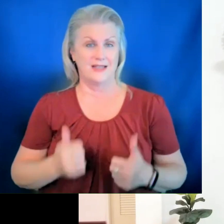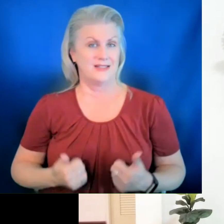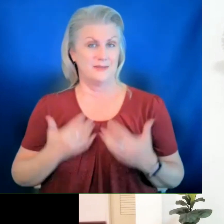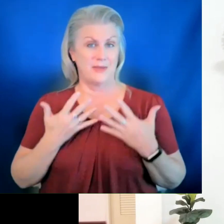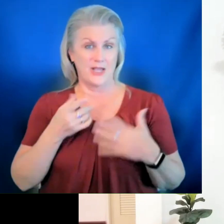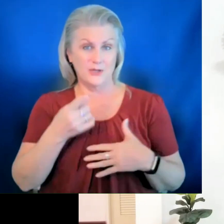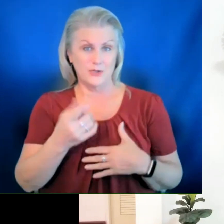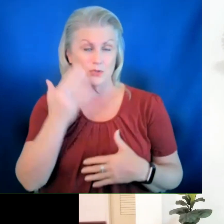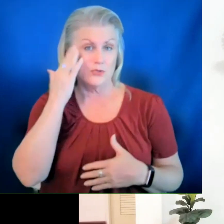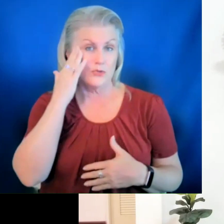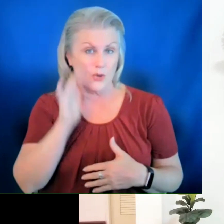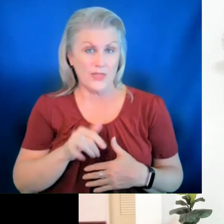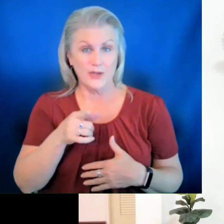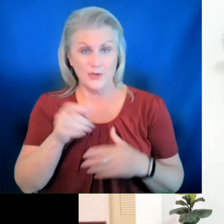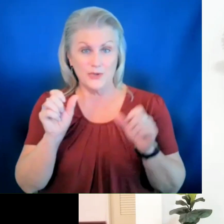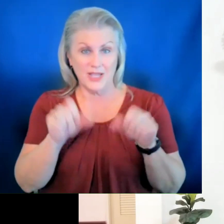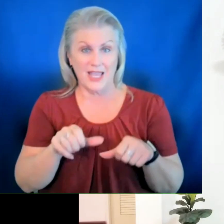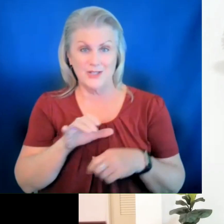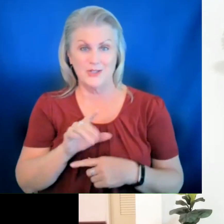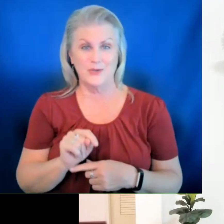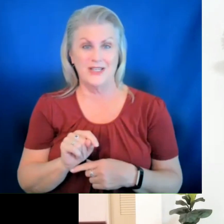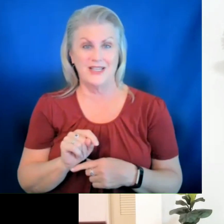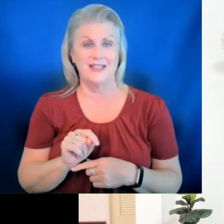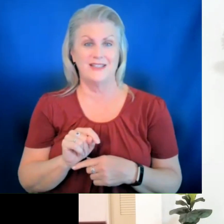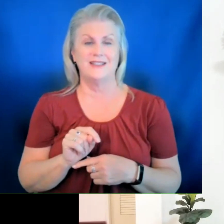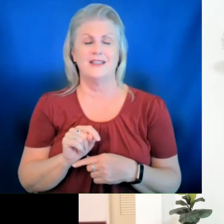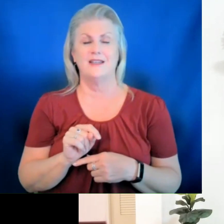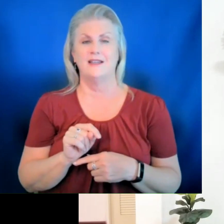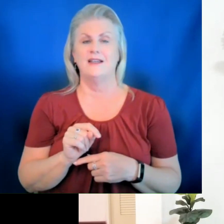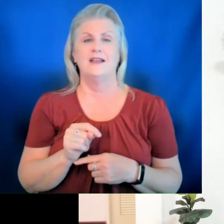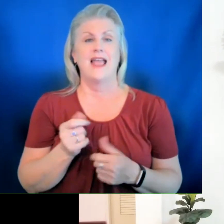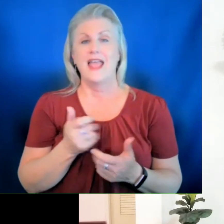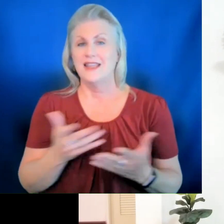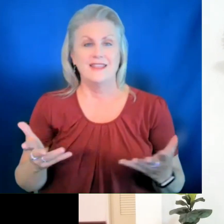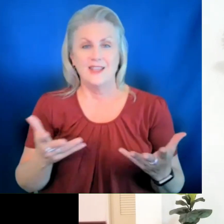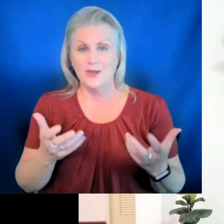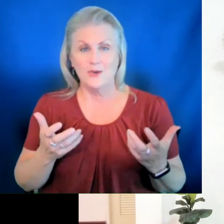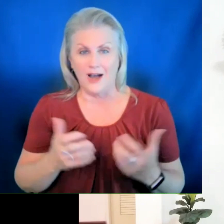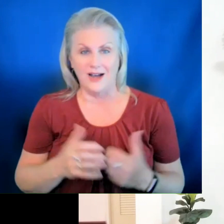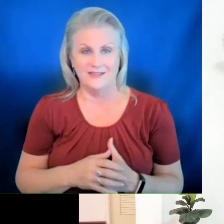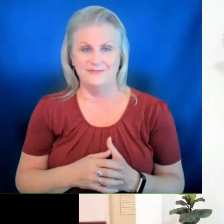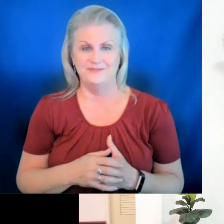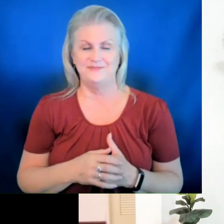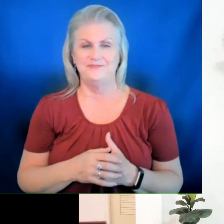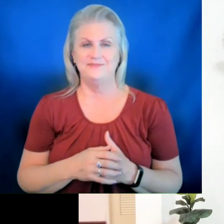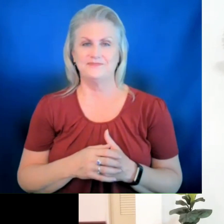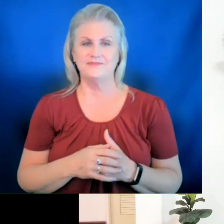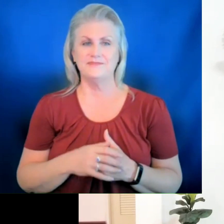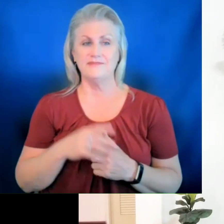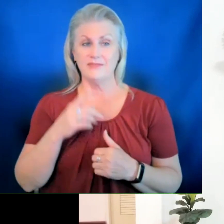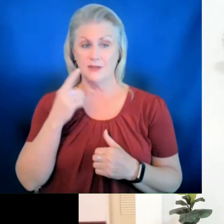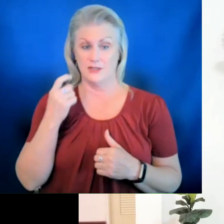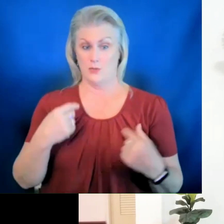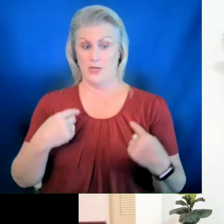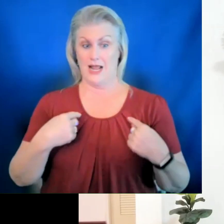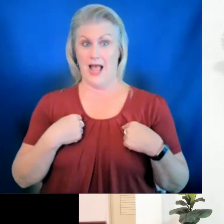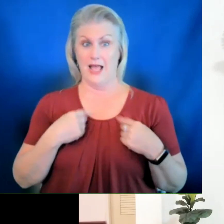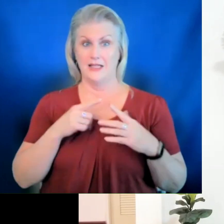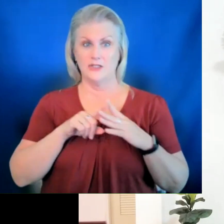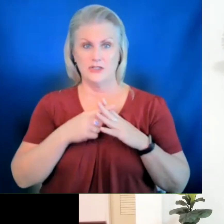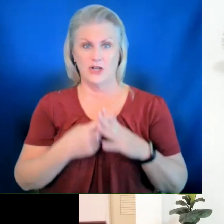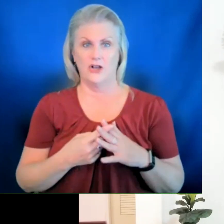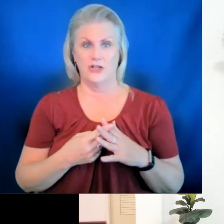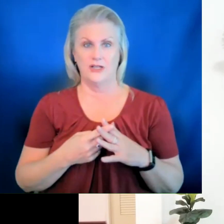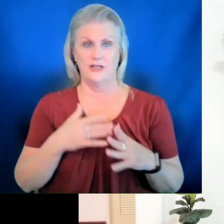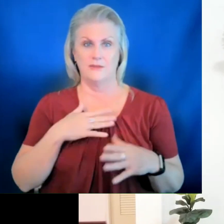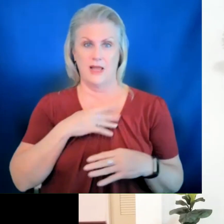inspires you to know that you can do and have anything you desire. Because when I started